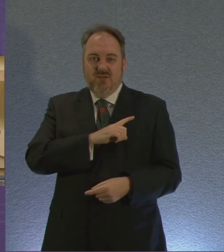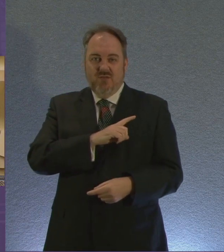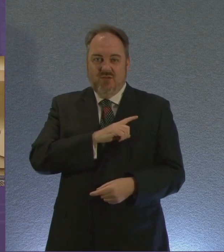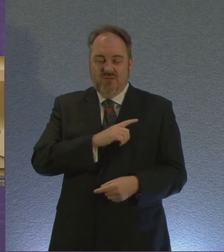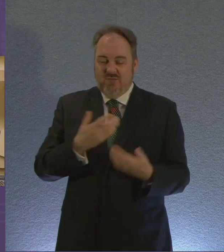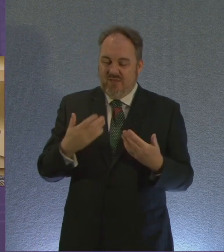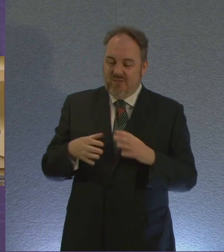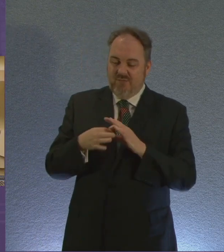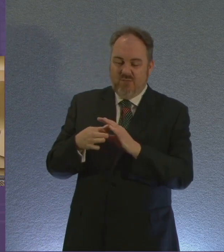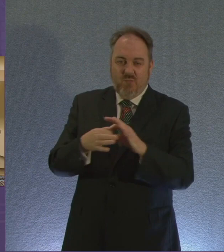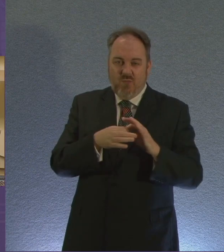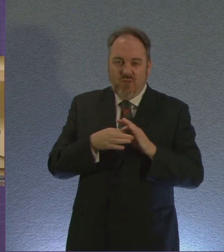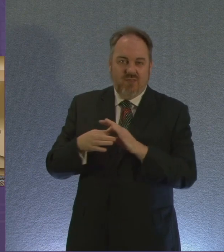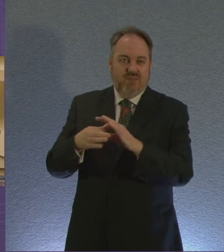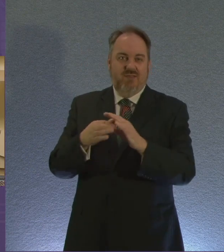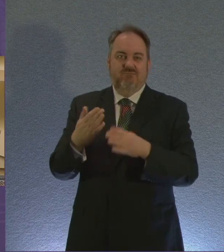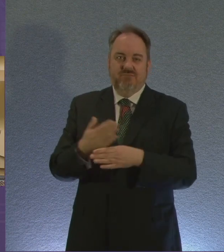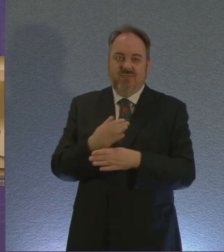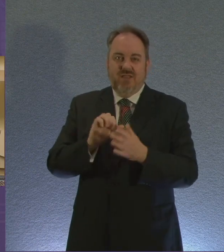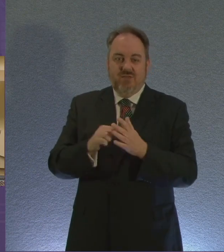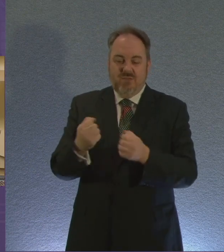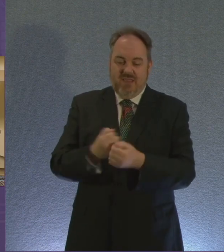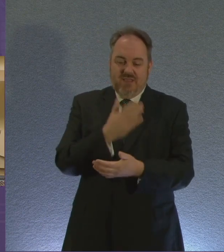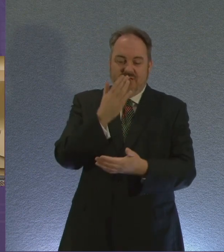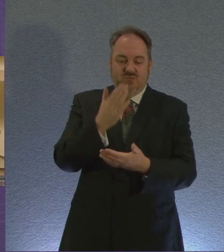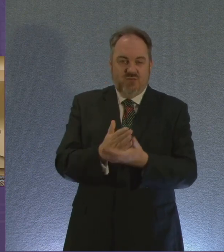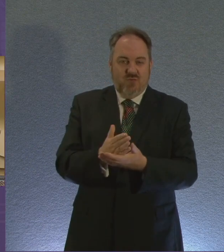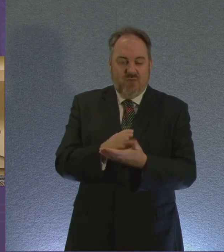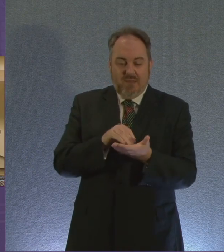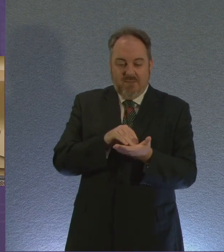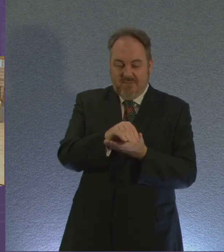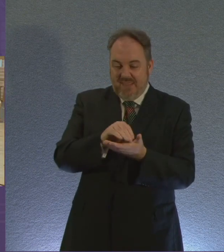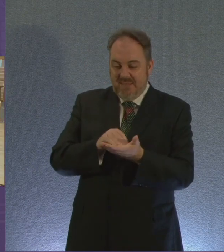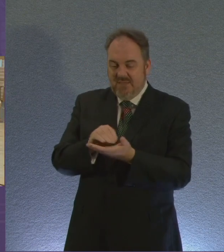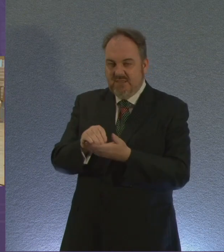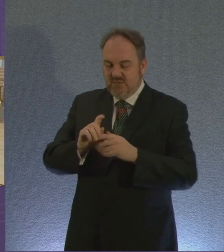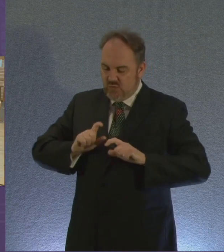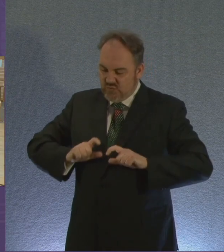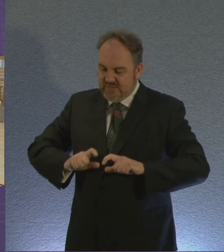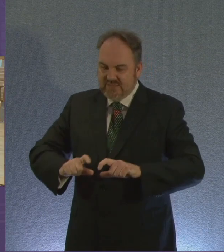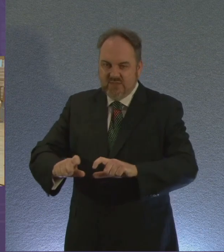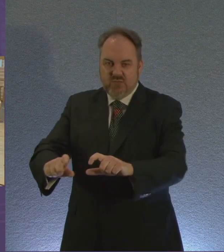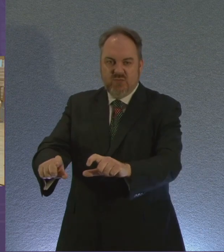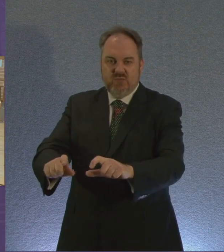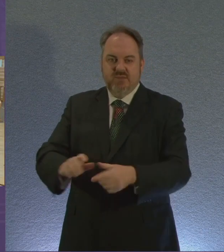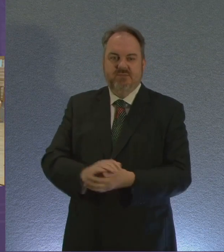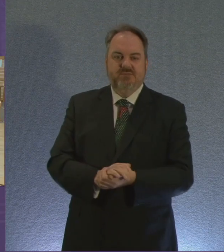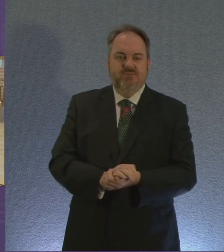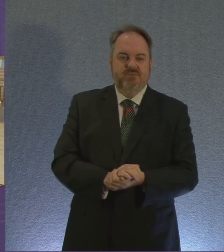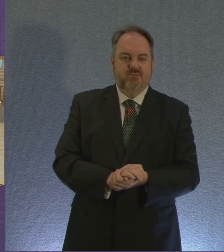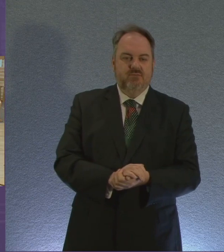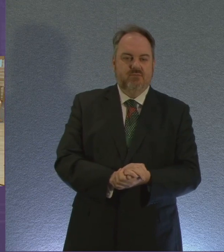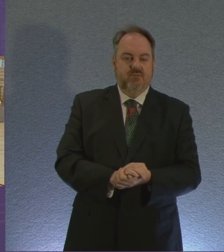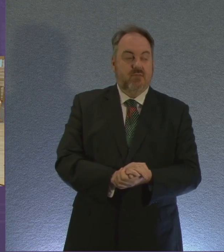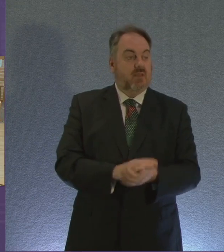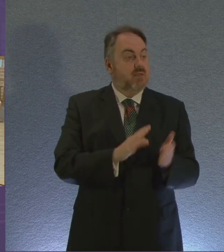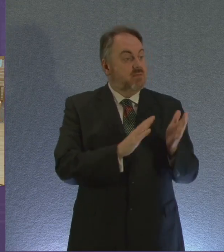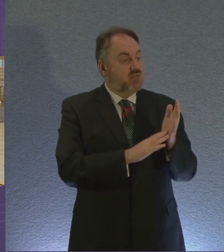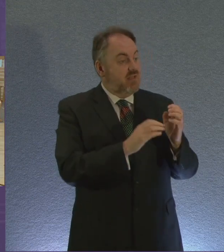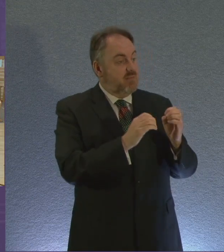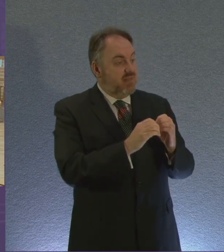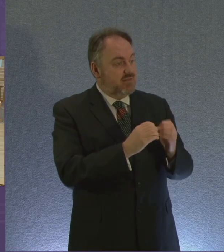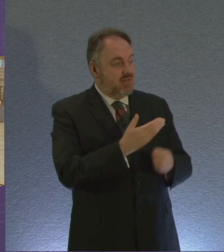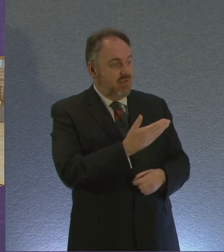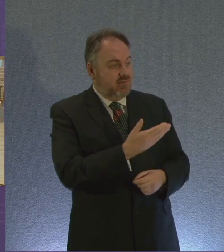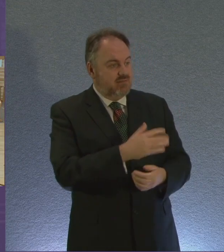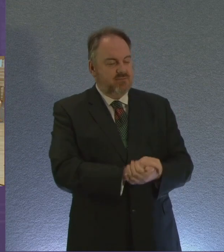to ensure that we're continuing our payments to the clients that we have at the moment. Michelle Ballantyne, followed by Shona Robson.